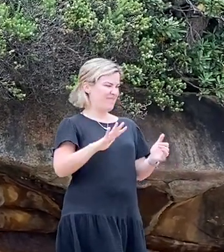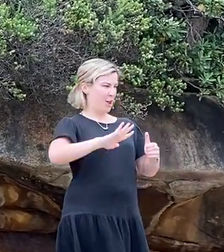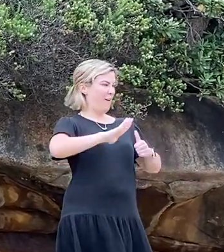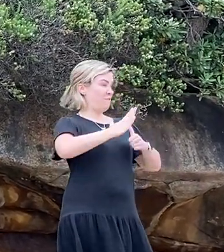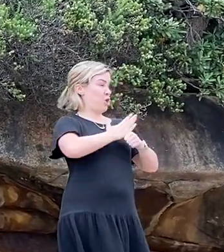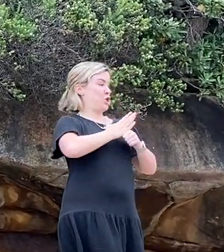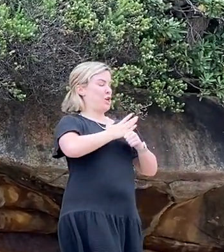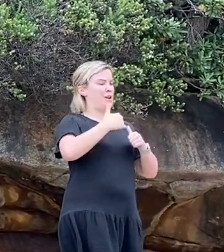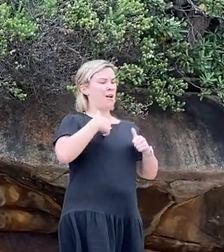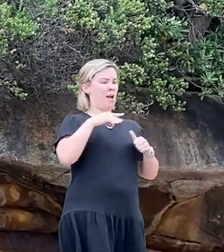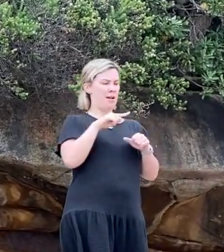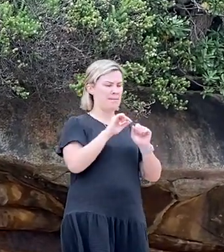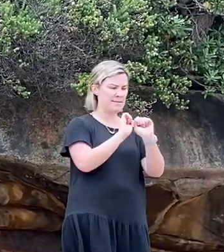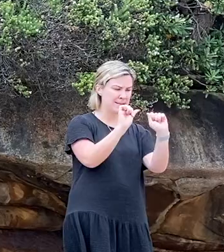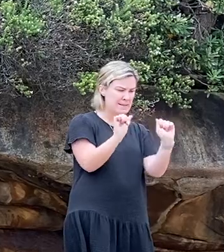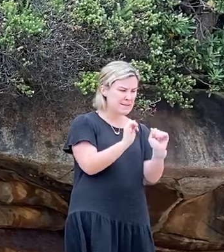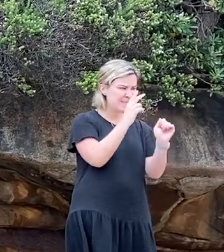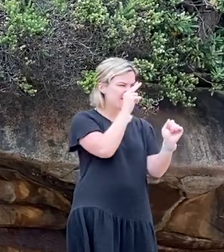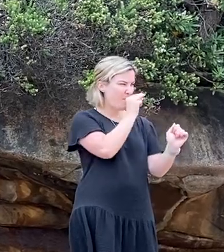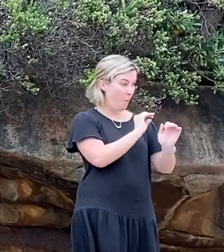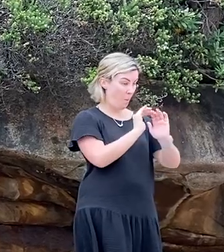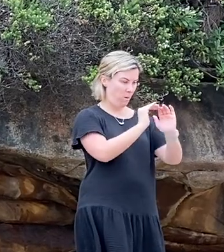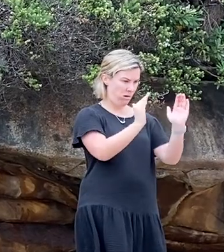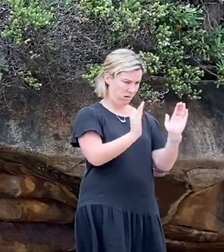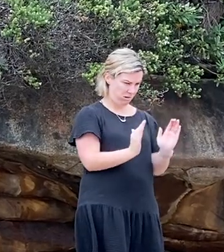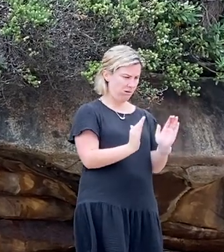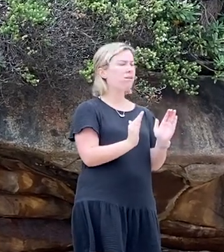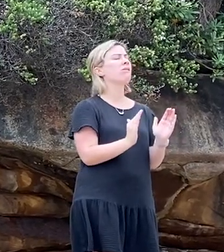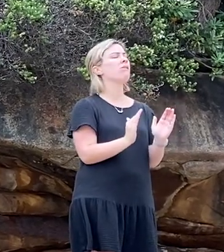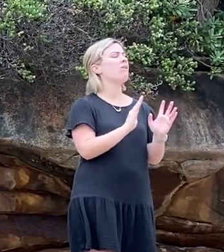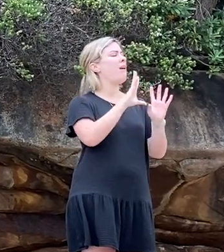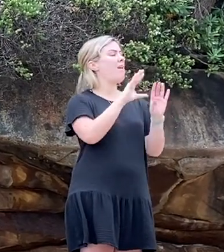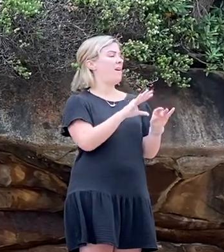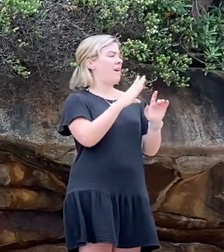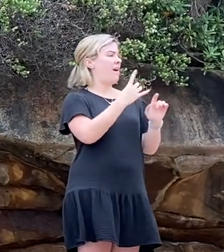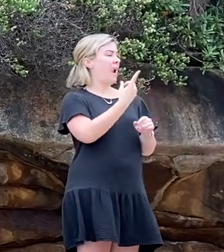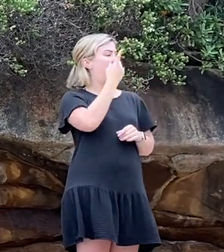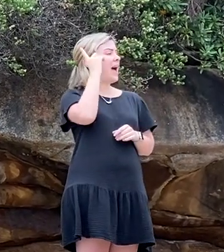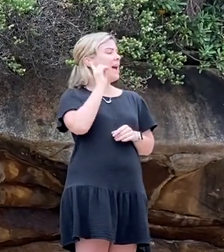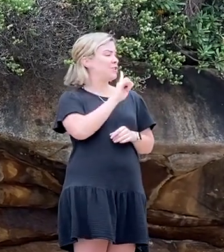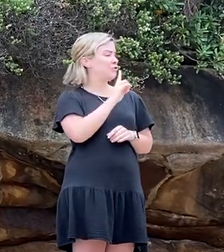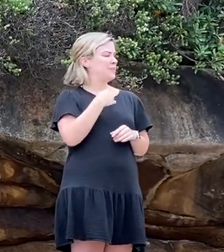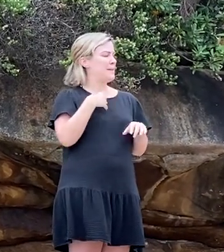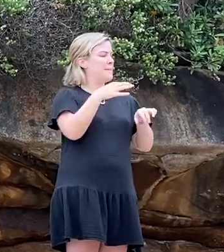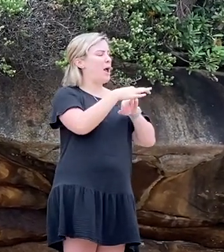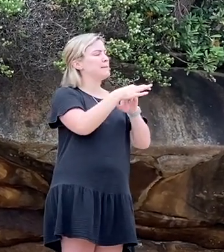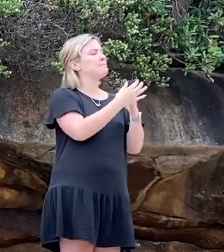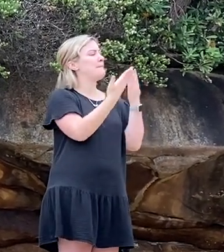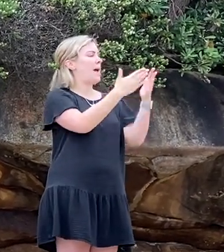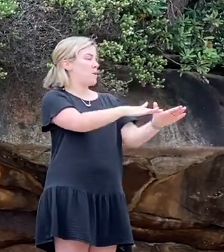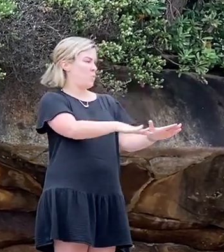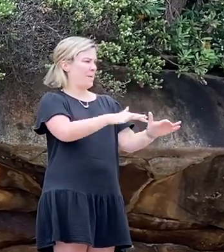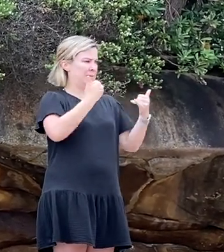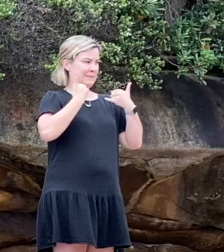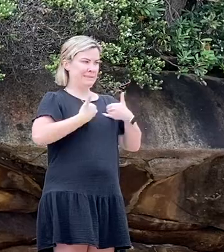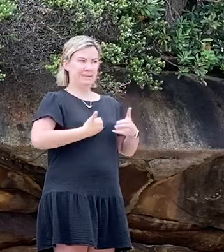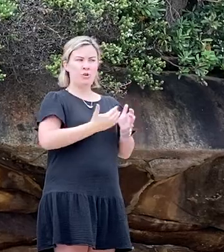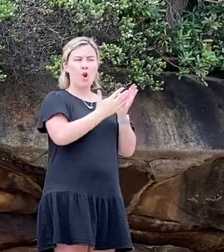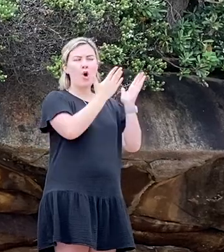done a small maquette, and last year my husband died. He'd been sick for quite some time, and